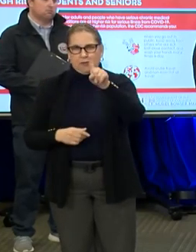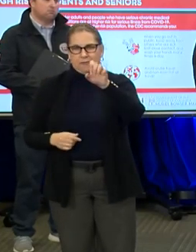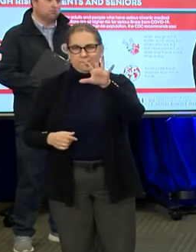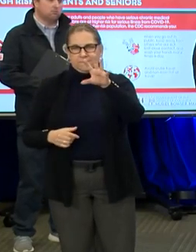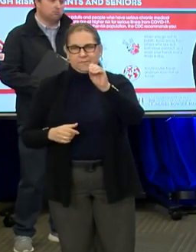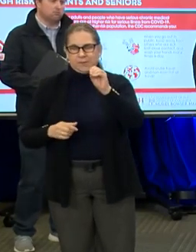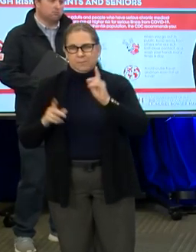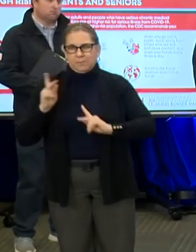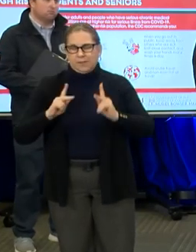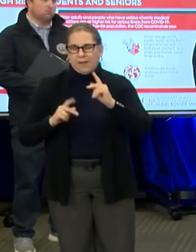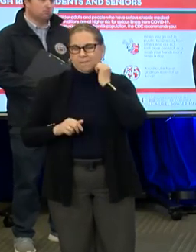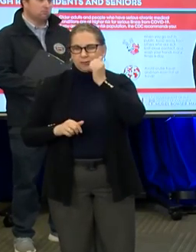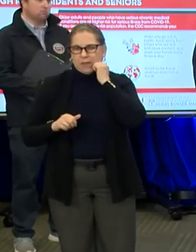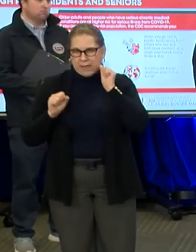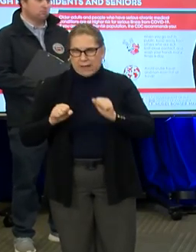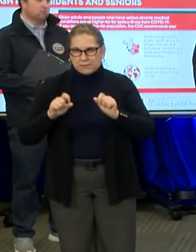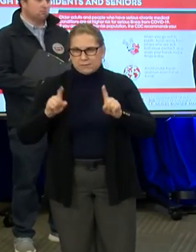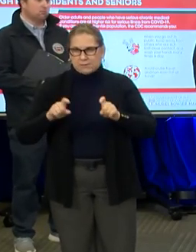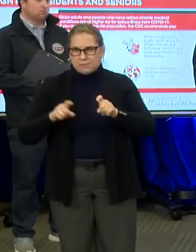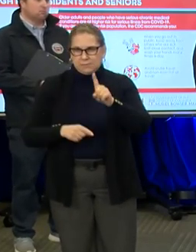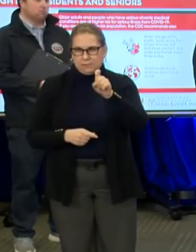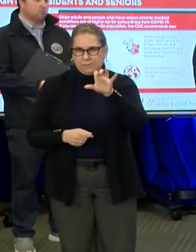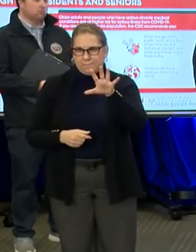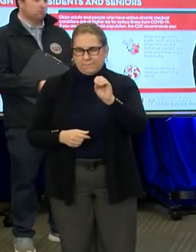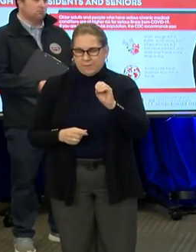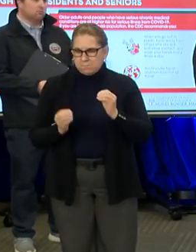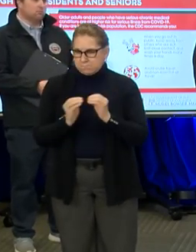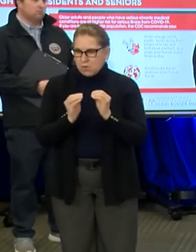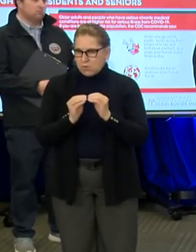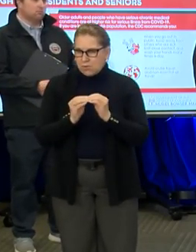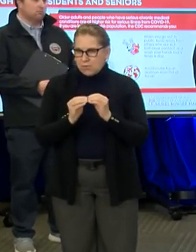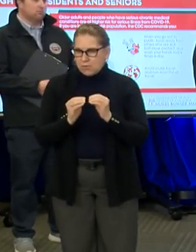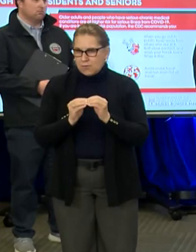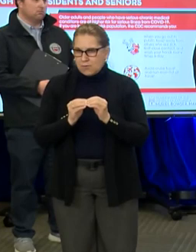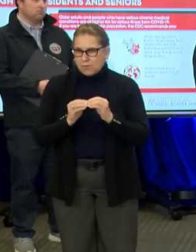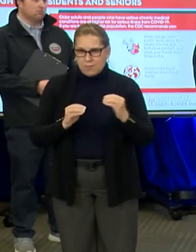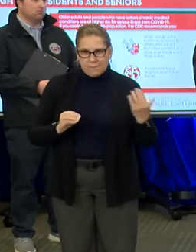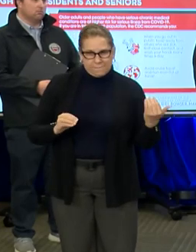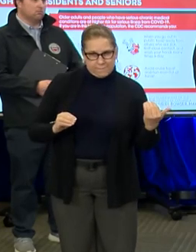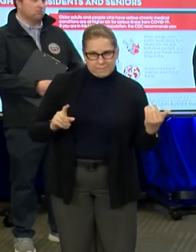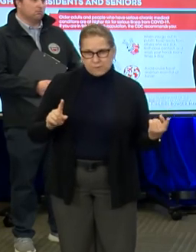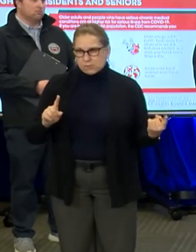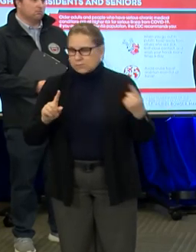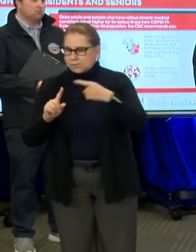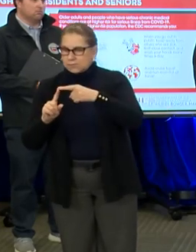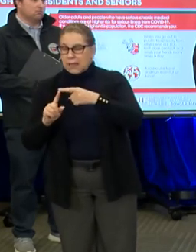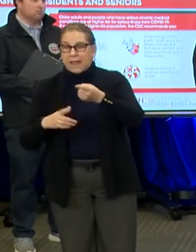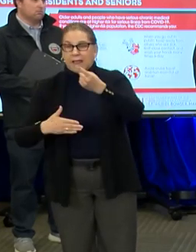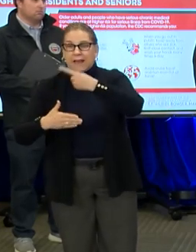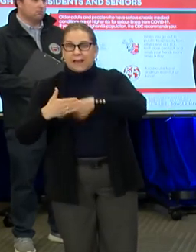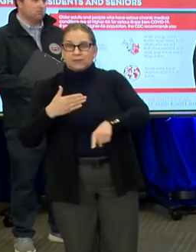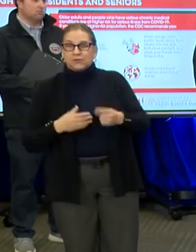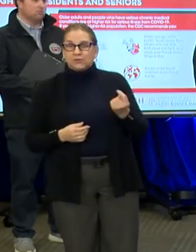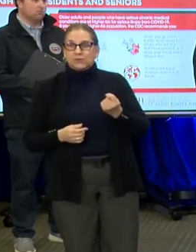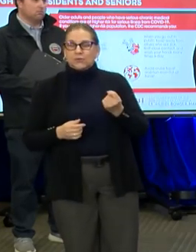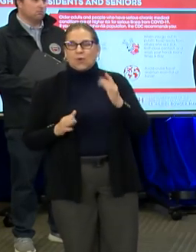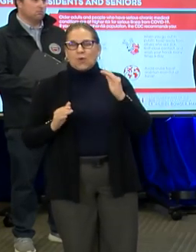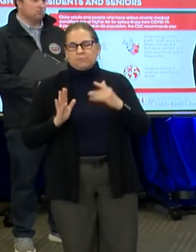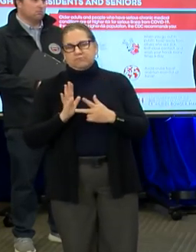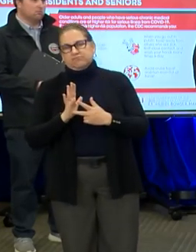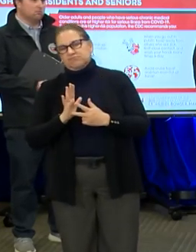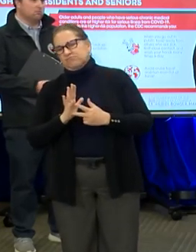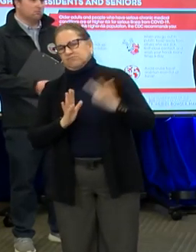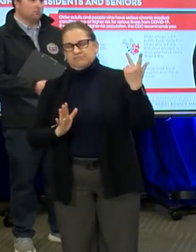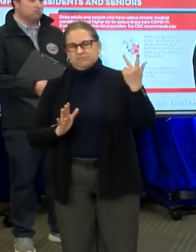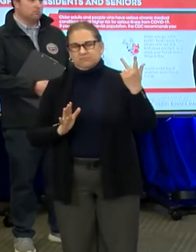day. By Tuesday, we expect more than triple that and be able to handle over